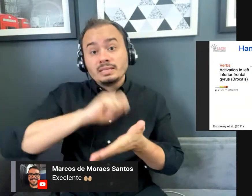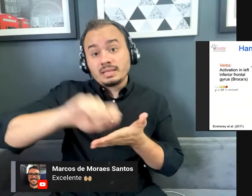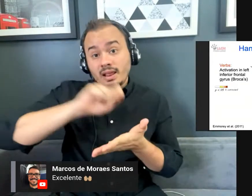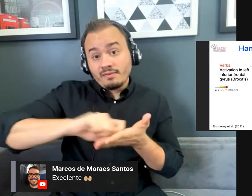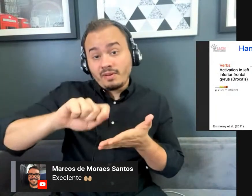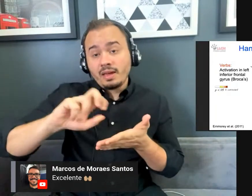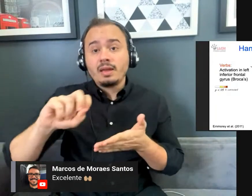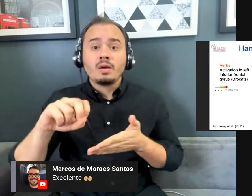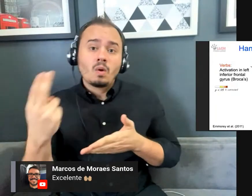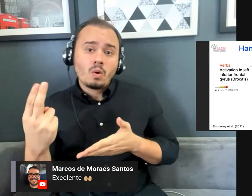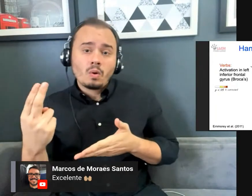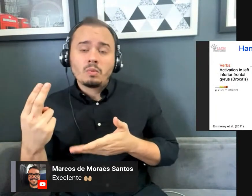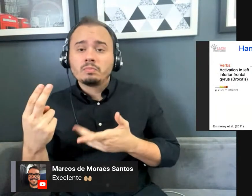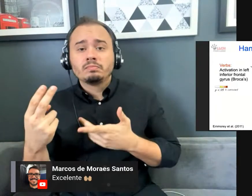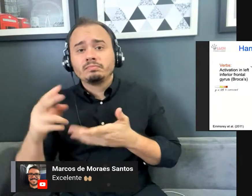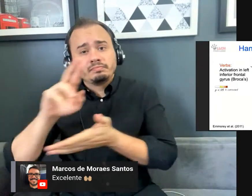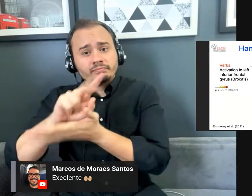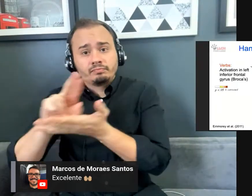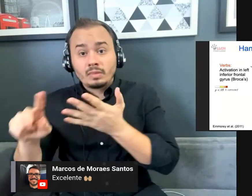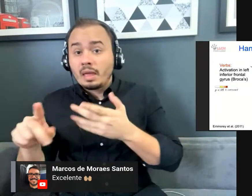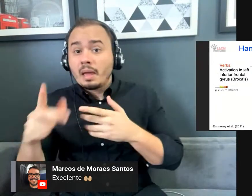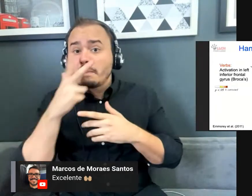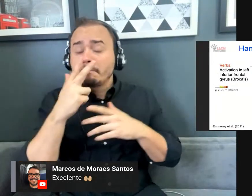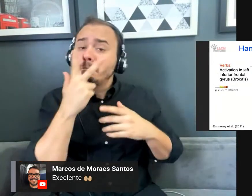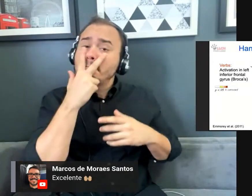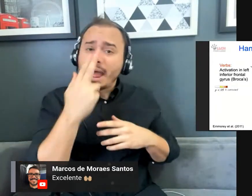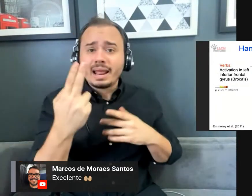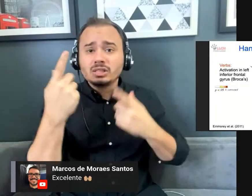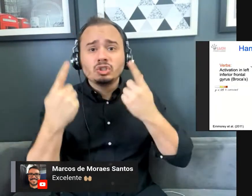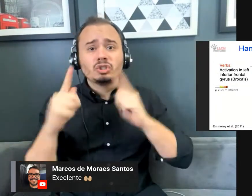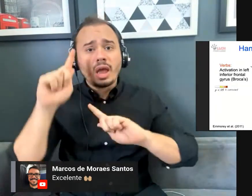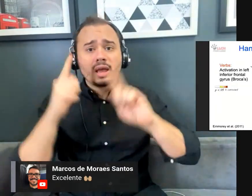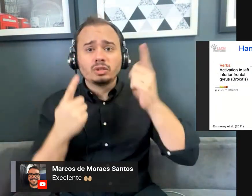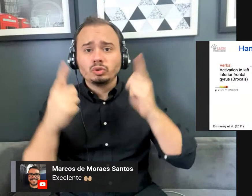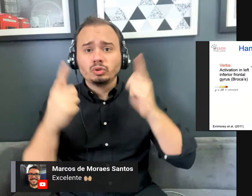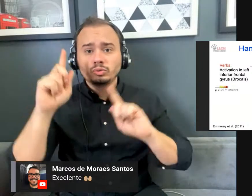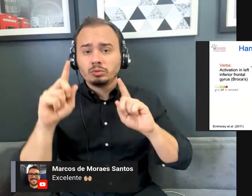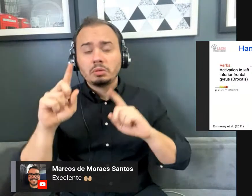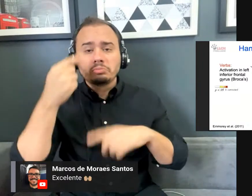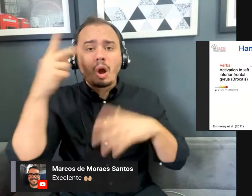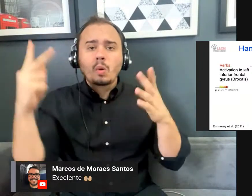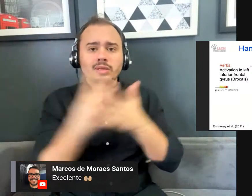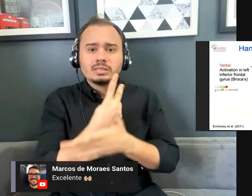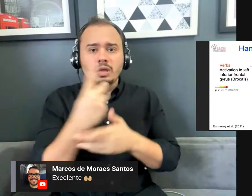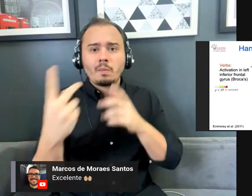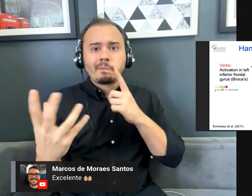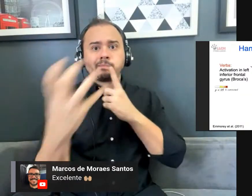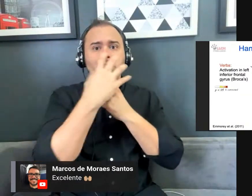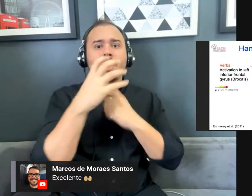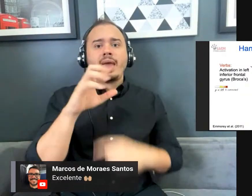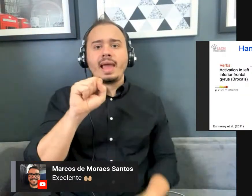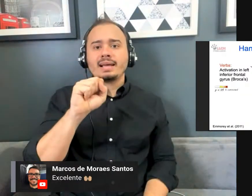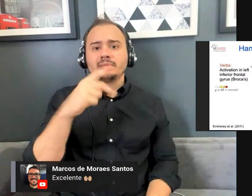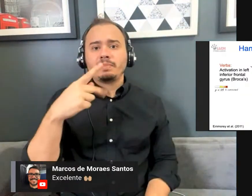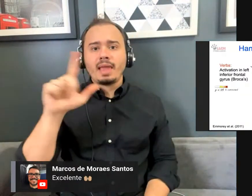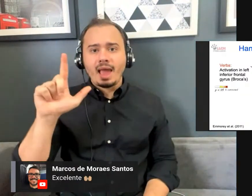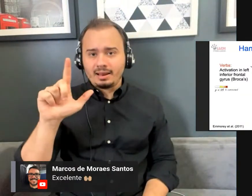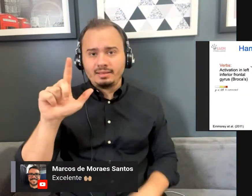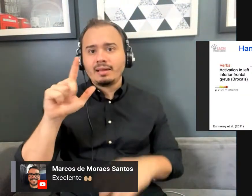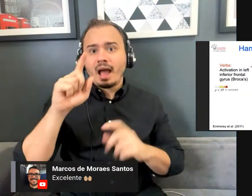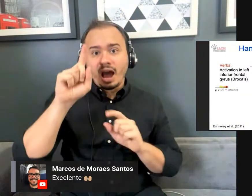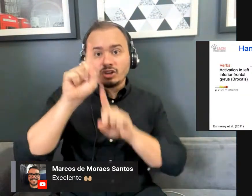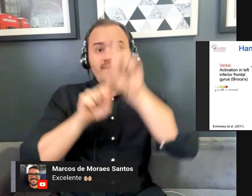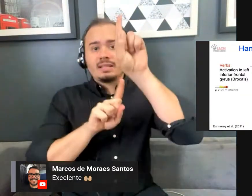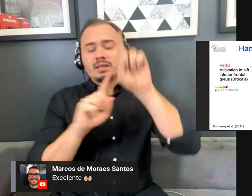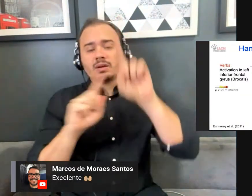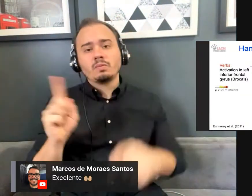just like gestures, you didn't see huge SPL, superior parietal activation. What you saw was activation